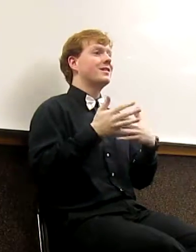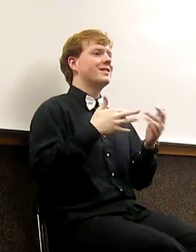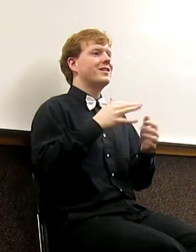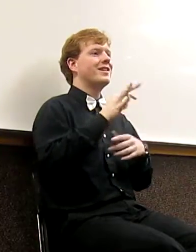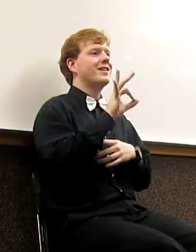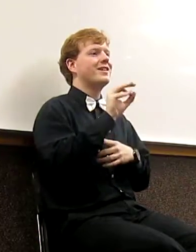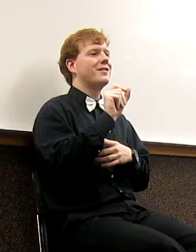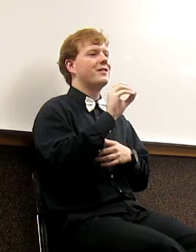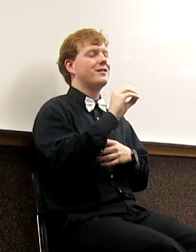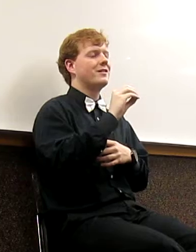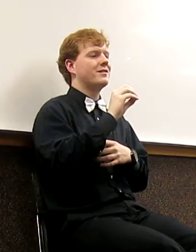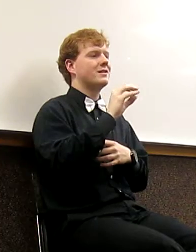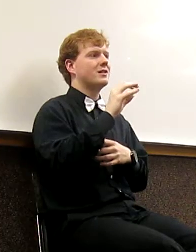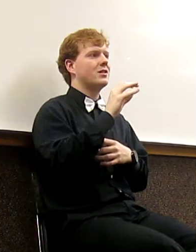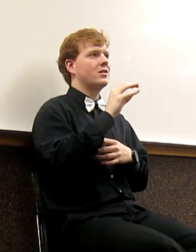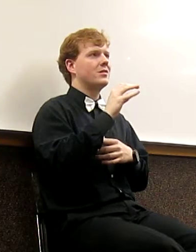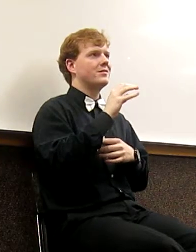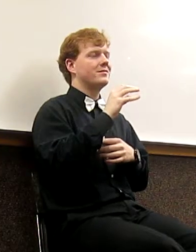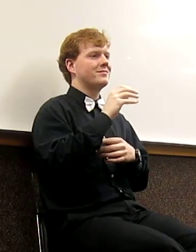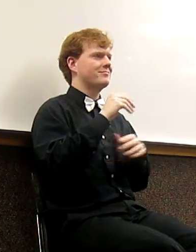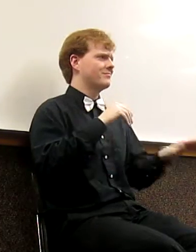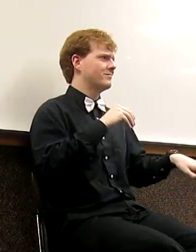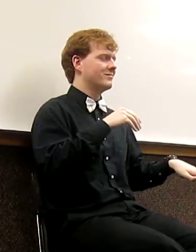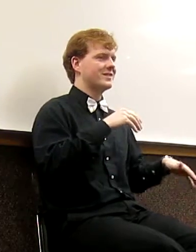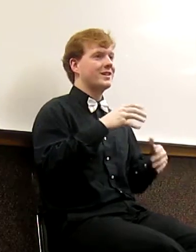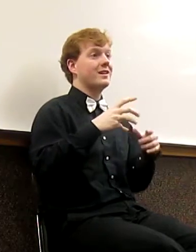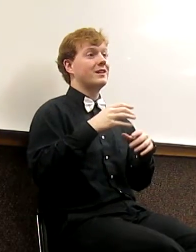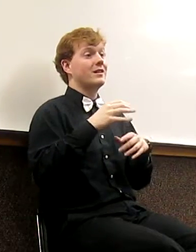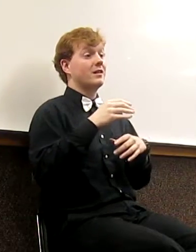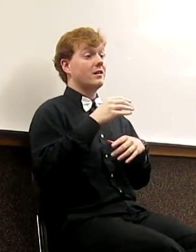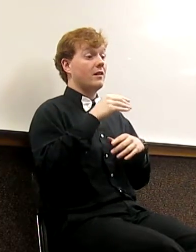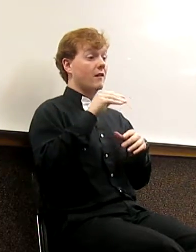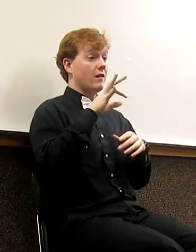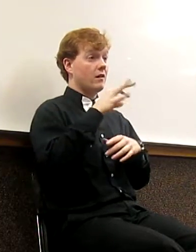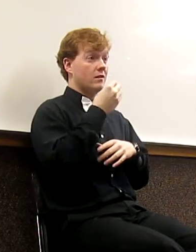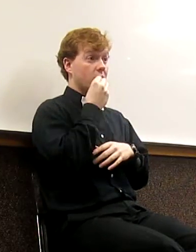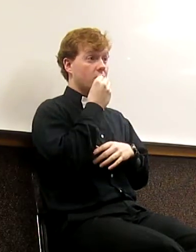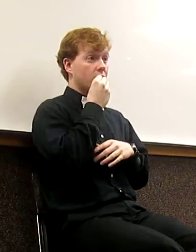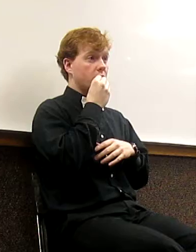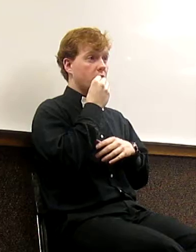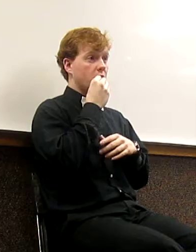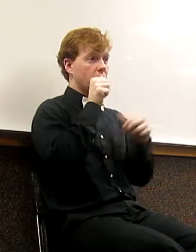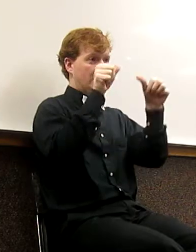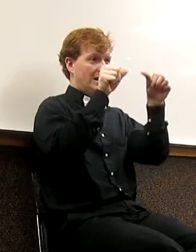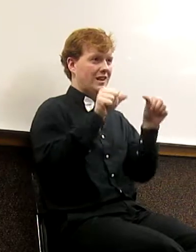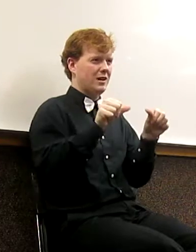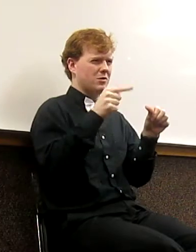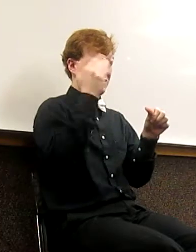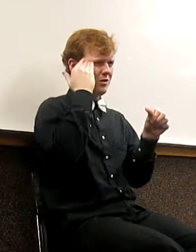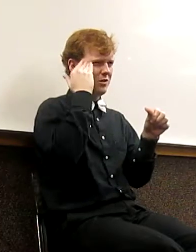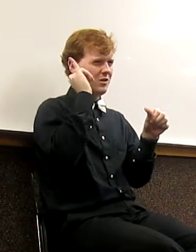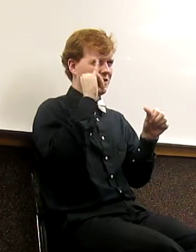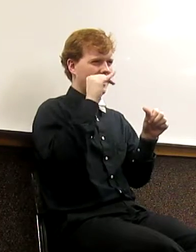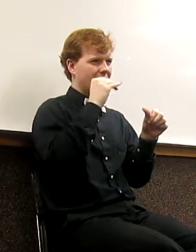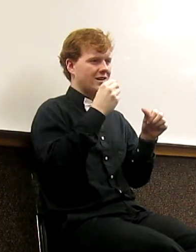okay, come back. Focus. When you're looking at a food label, there's usually 3 types